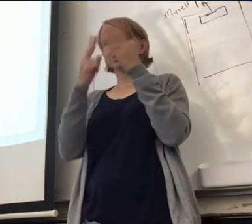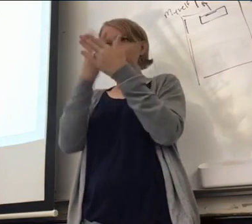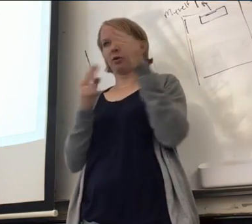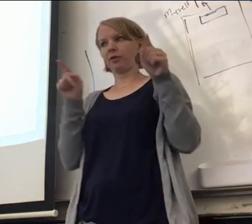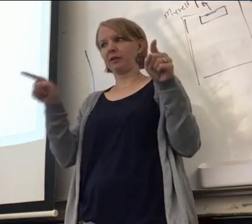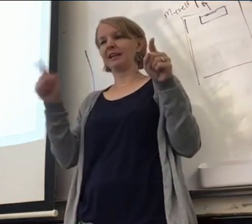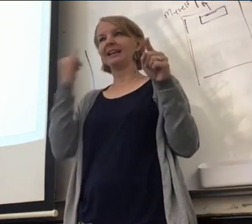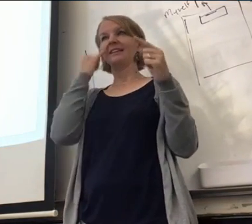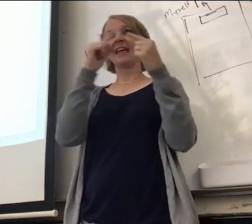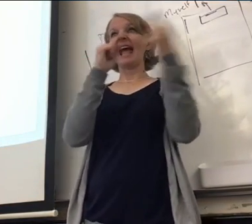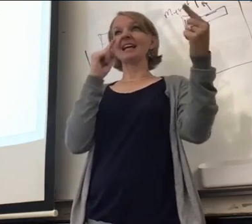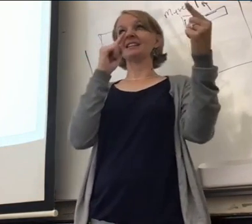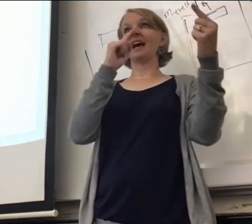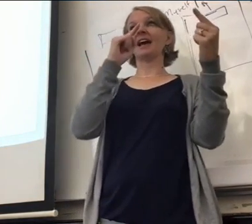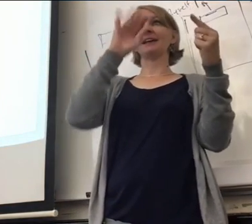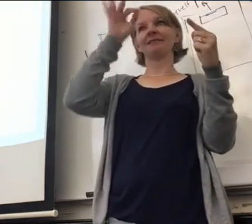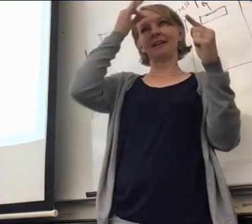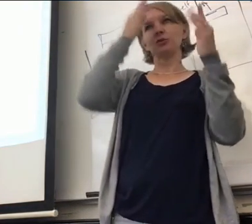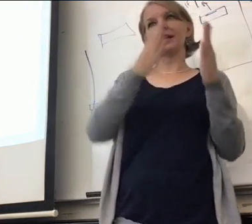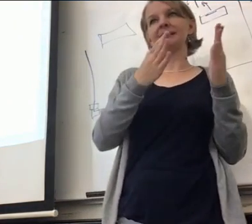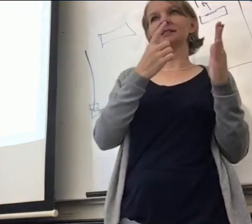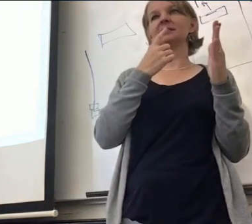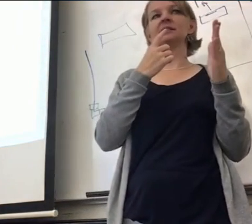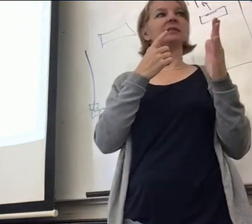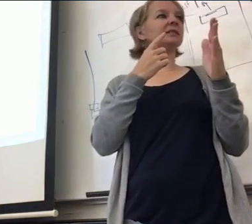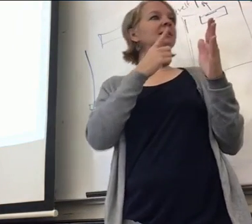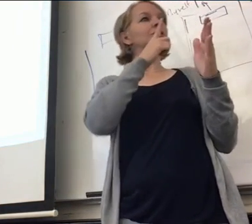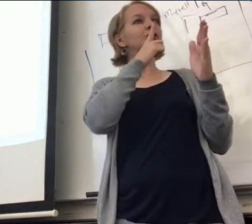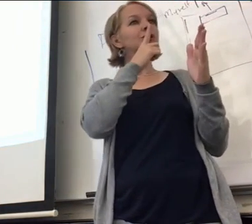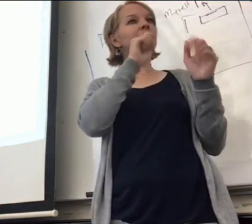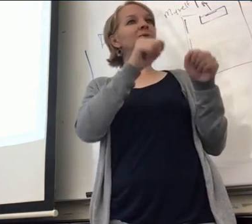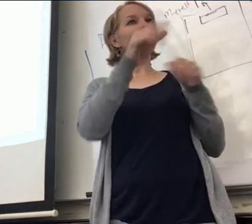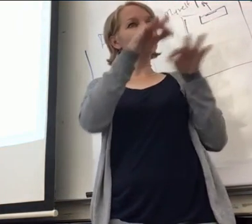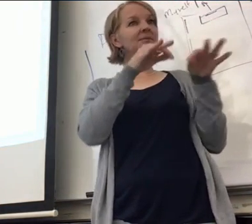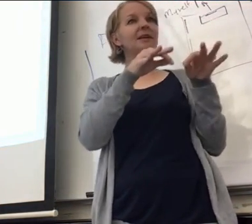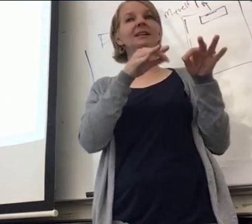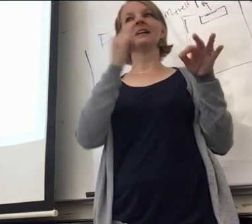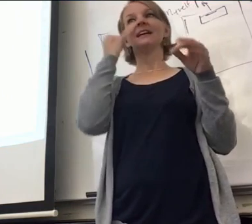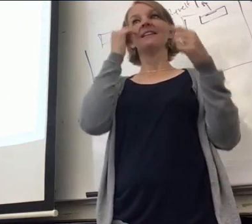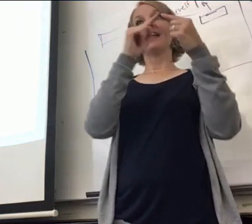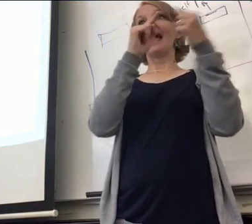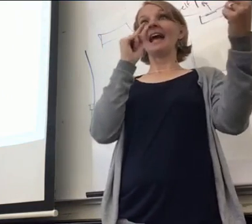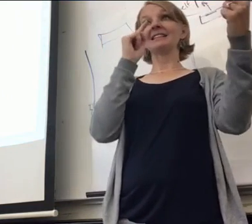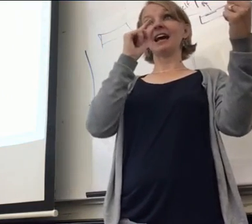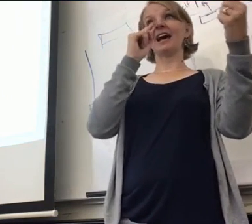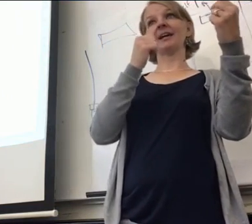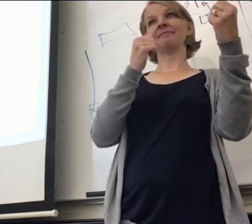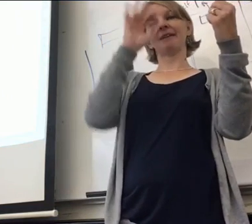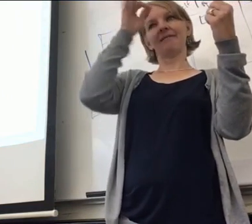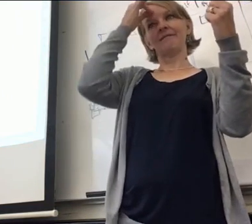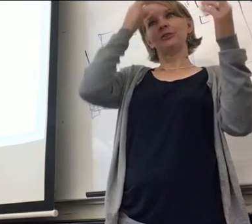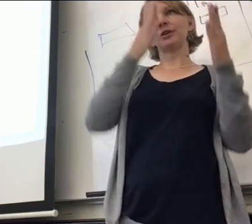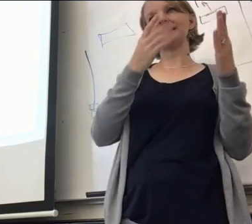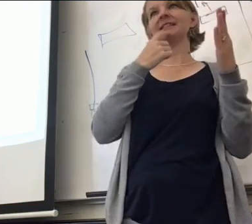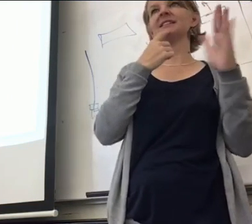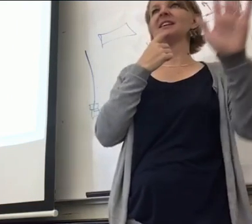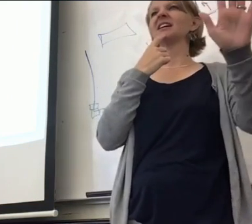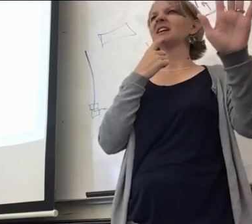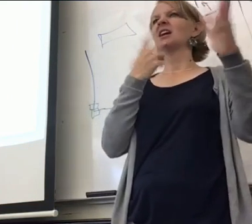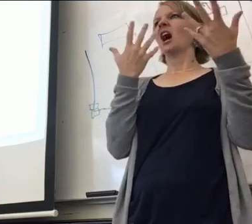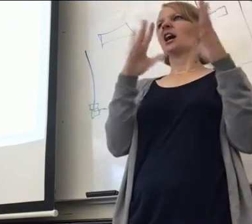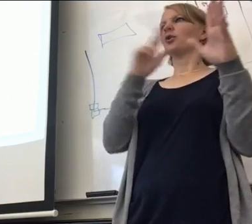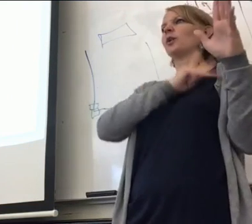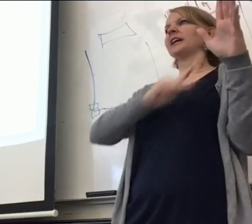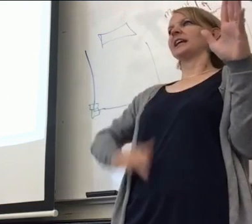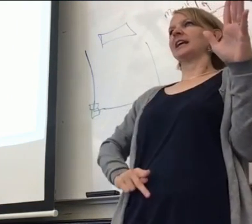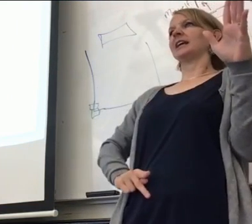if the Anti-Federalists are saying, hey, and be quiet so I can explain the assignment. If the Anti-Federalists are going to say, we don't want a